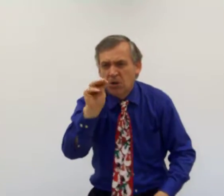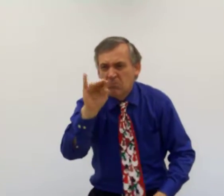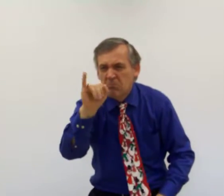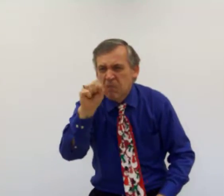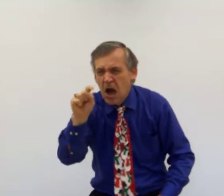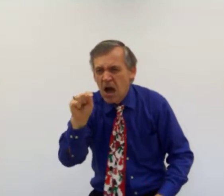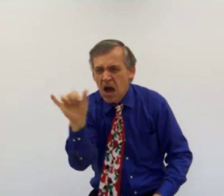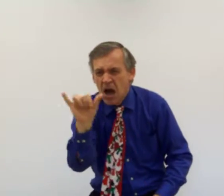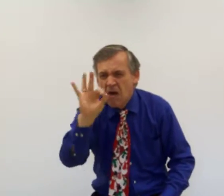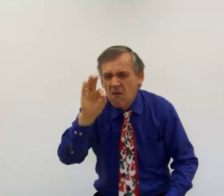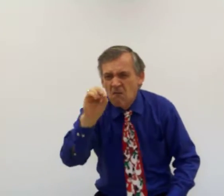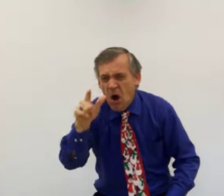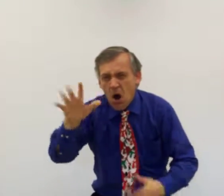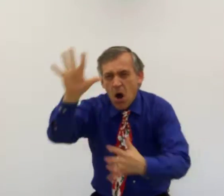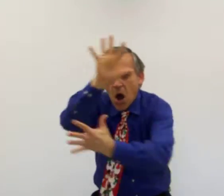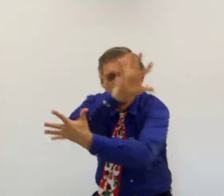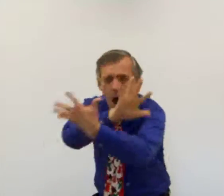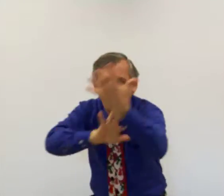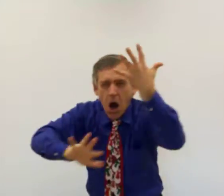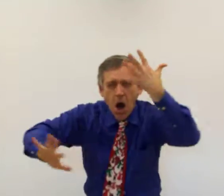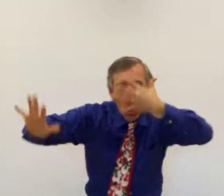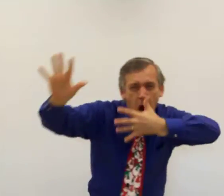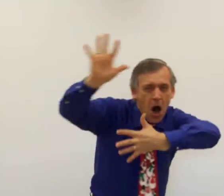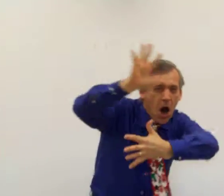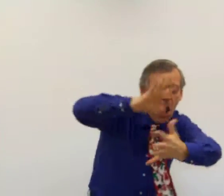full of strange shapes and noises,